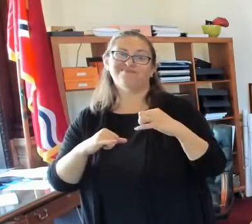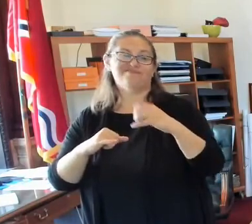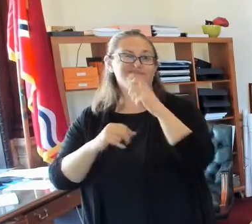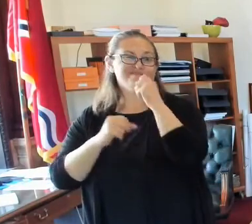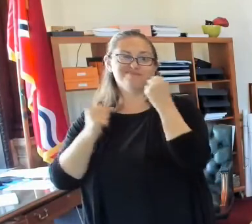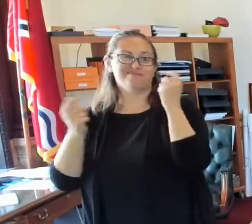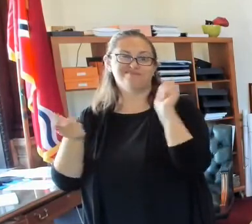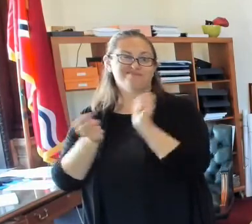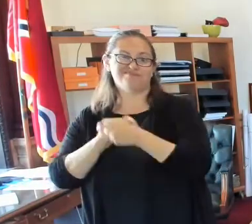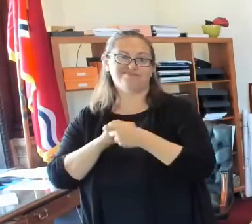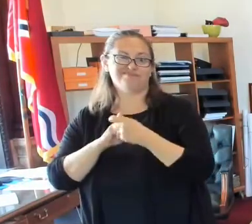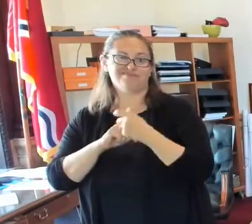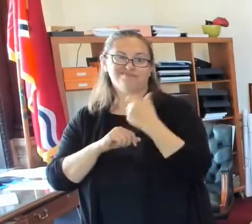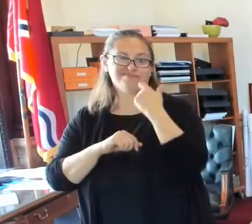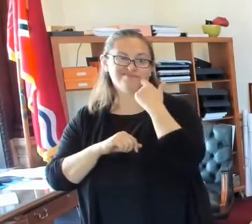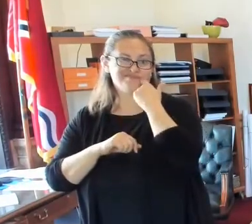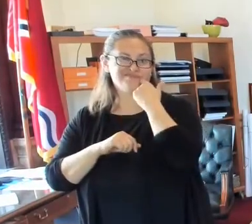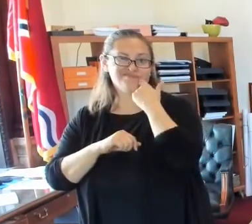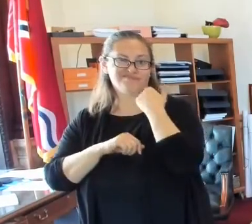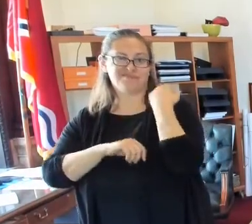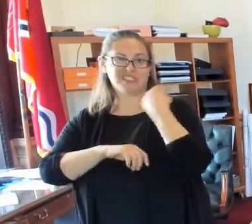few days. We,